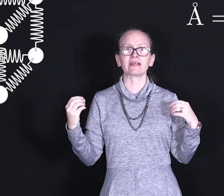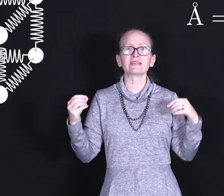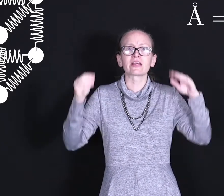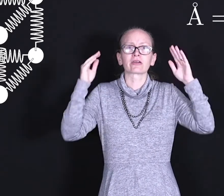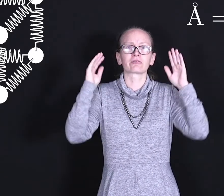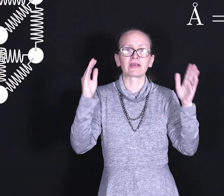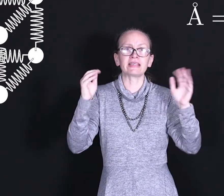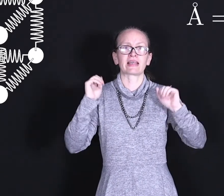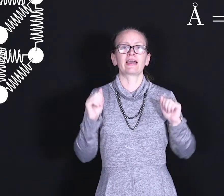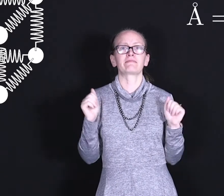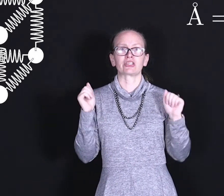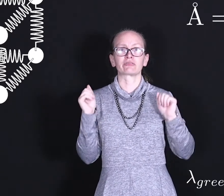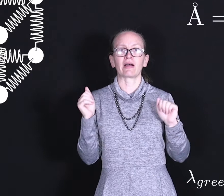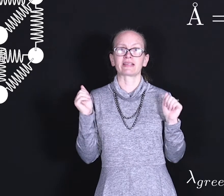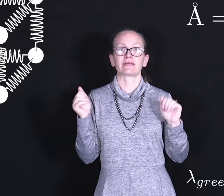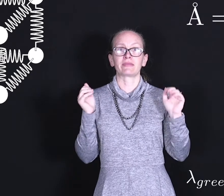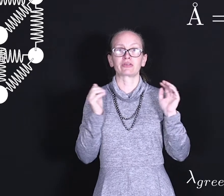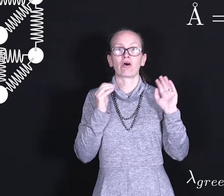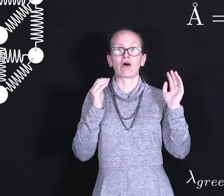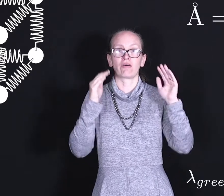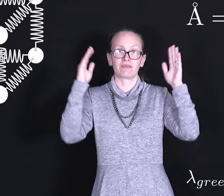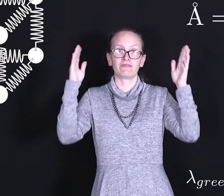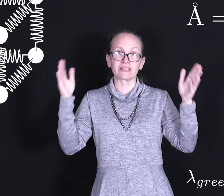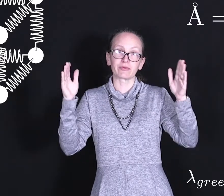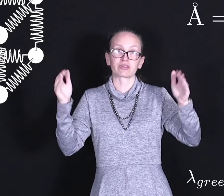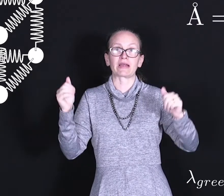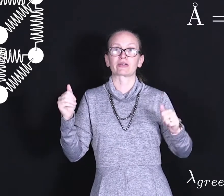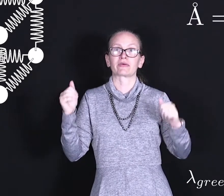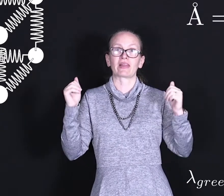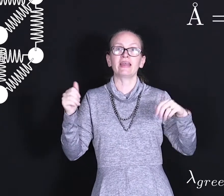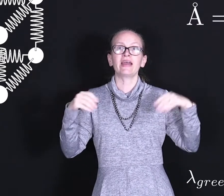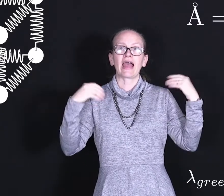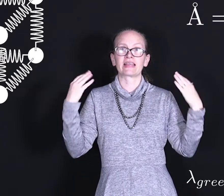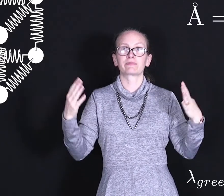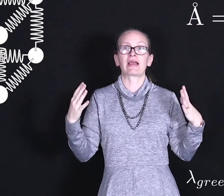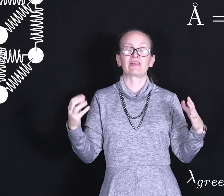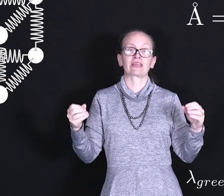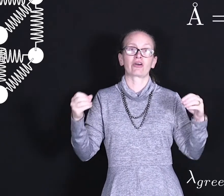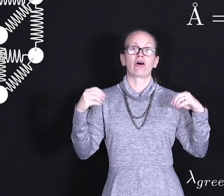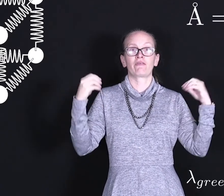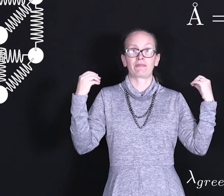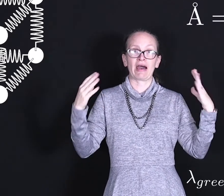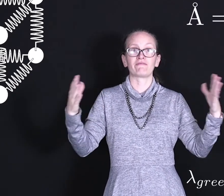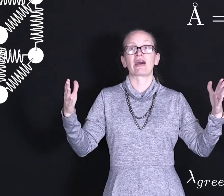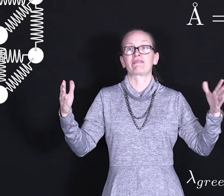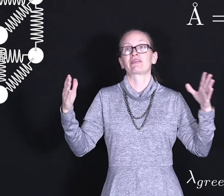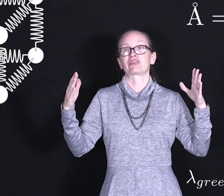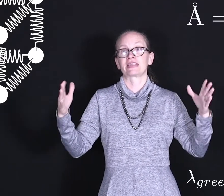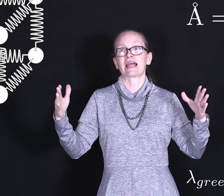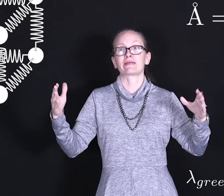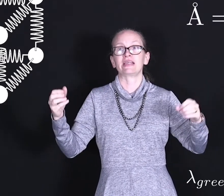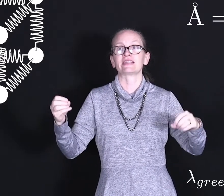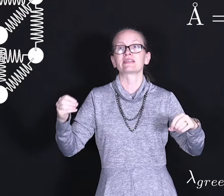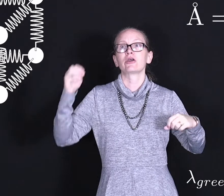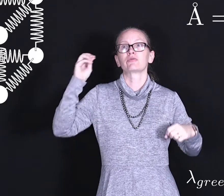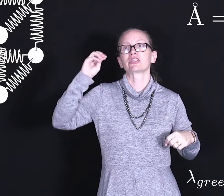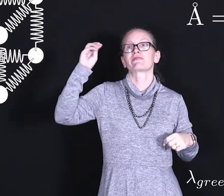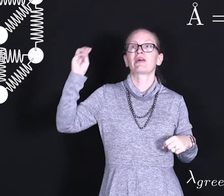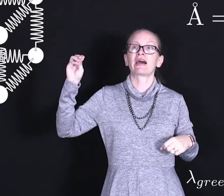reference, green light, which is right in the middle of the visible spectrum of light, has a wavelength of about 500 nanometers, which is 5